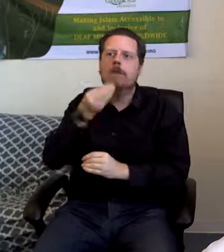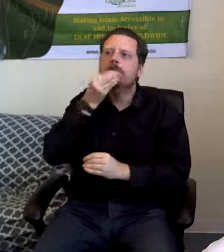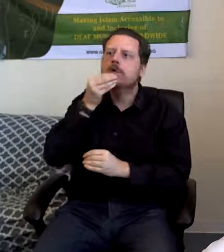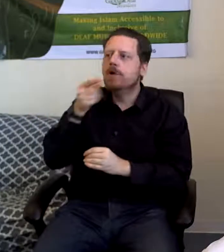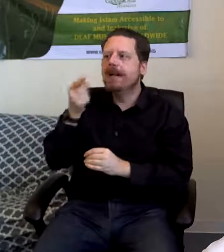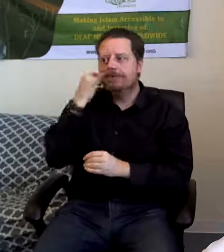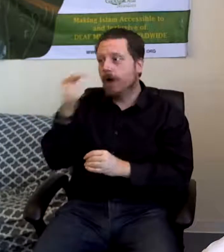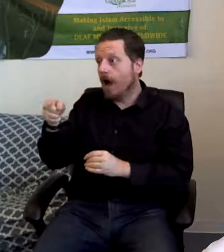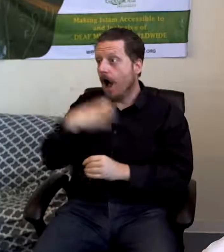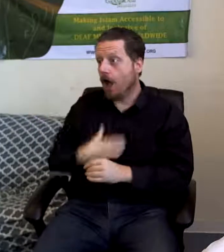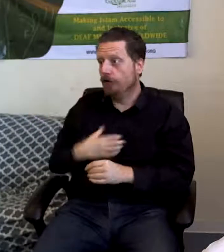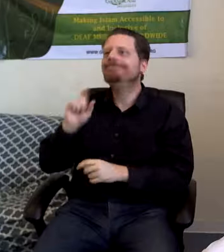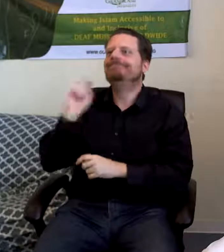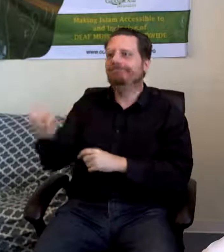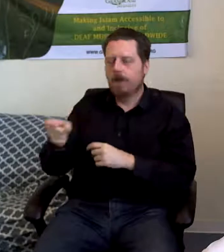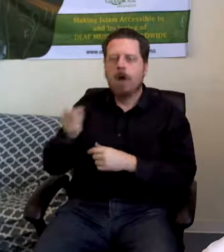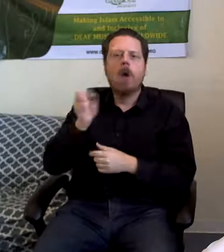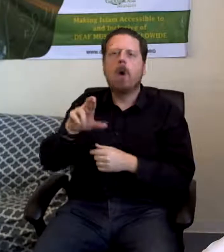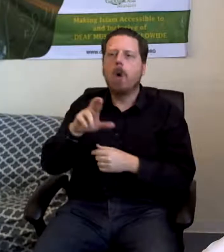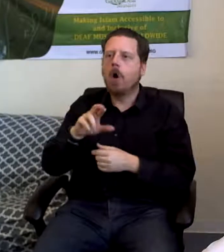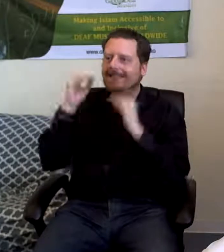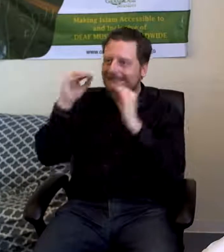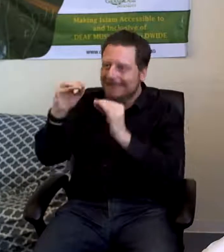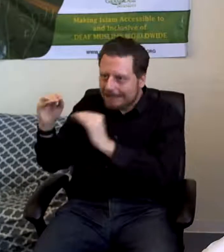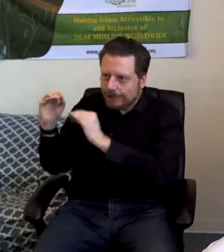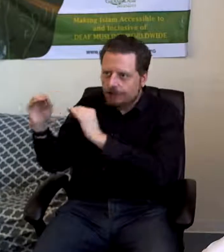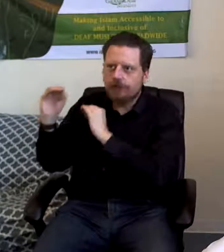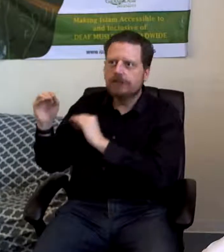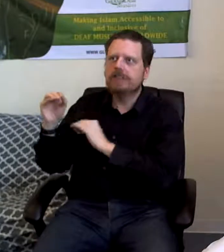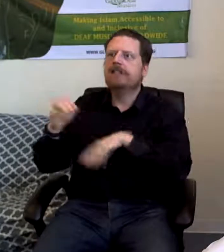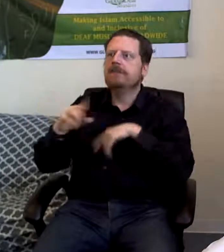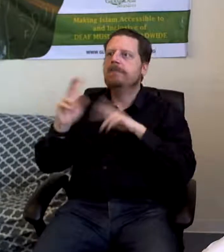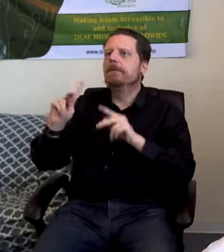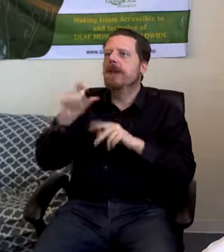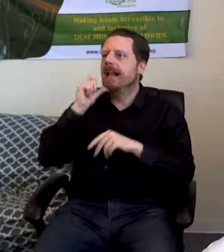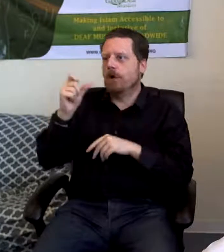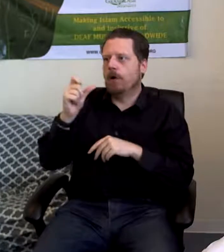hungry, or teach the unlearned.